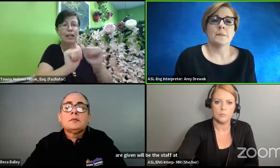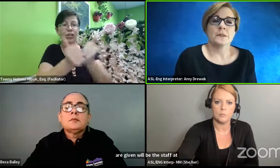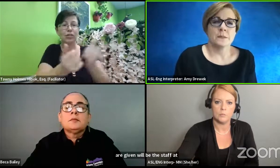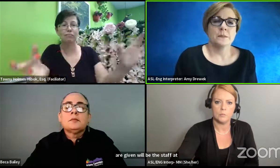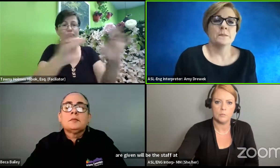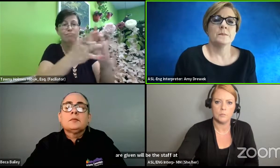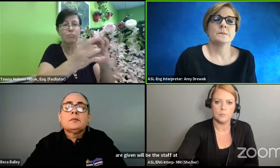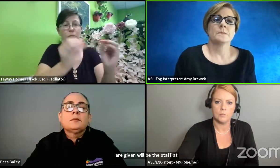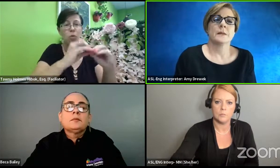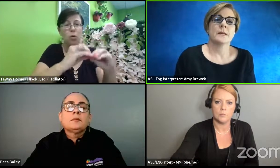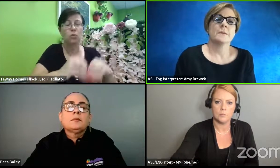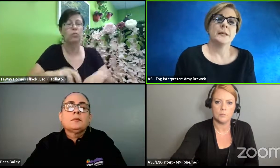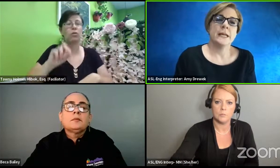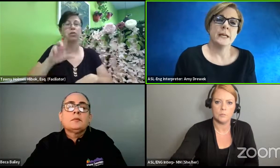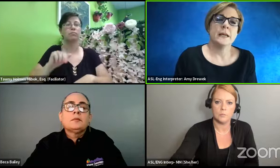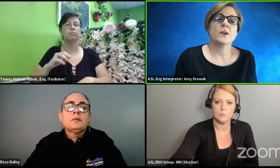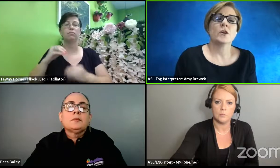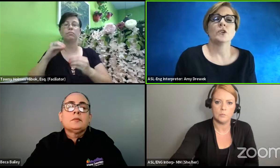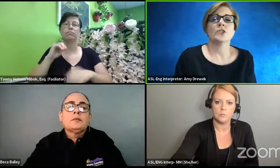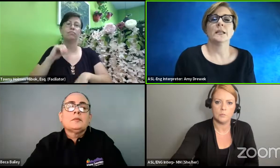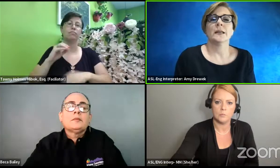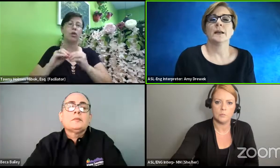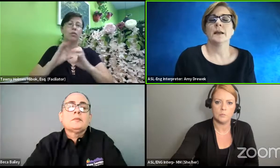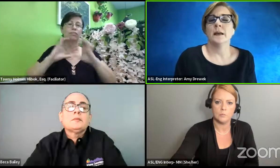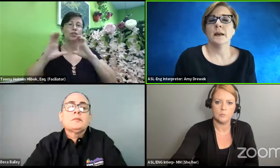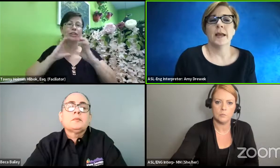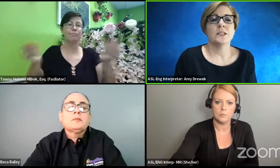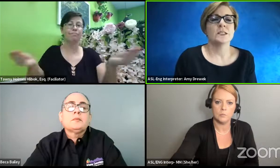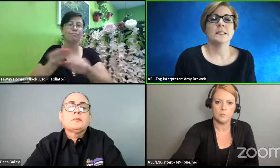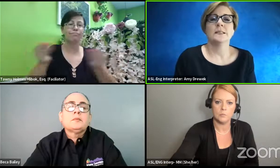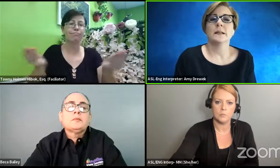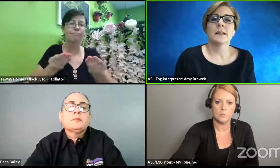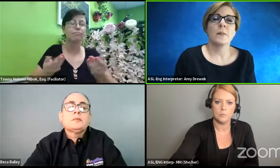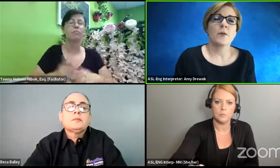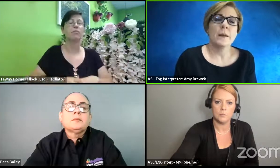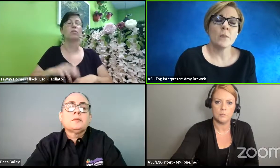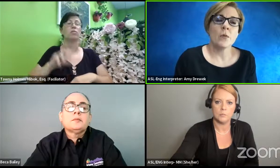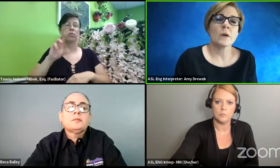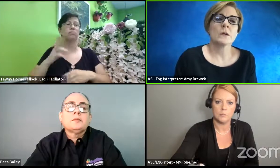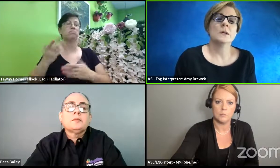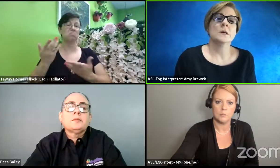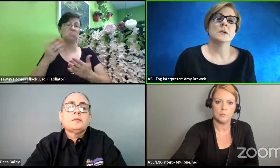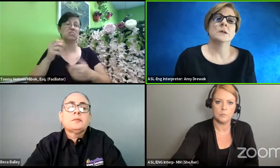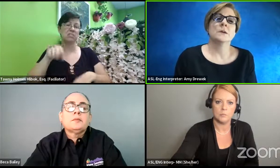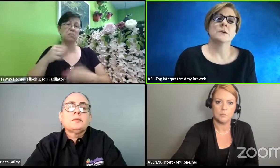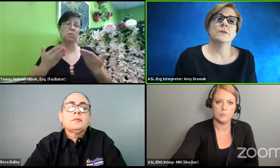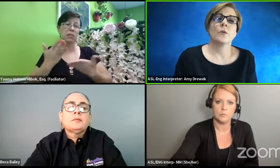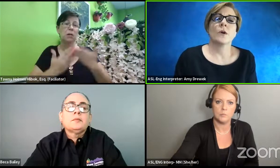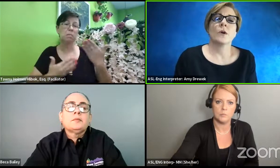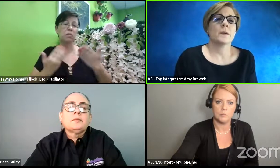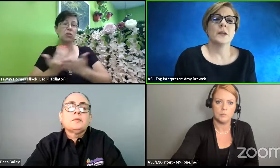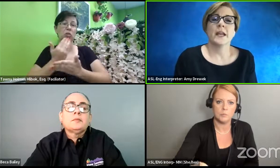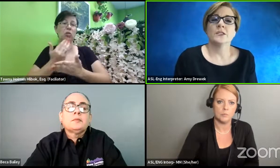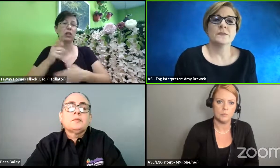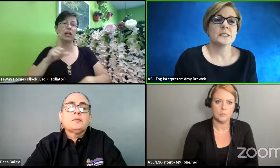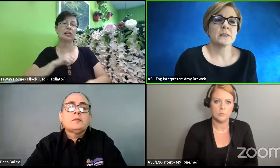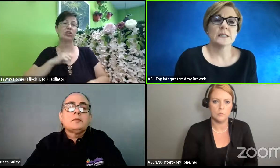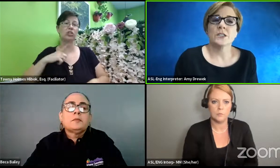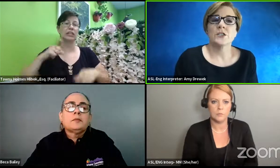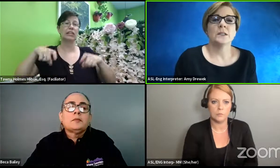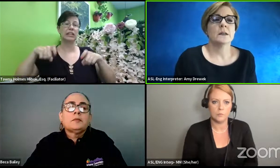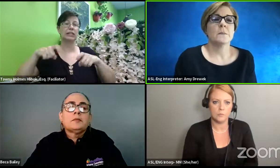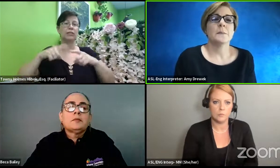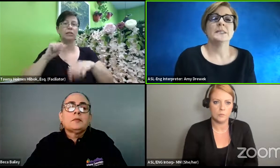in steps. It could be encouraging agencies to collaborate more for